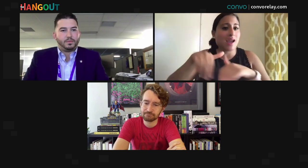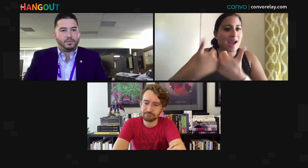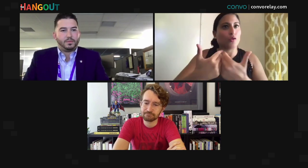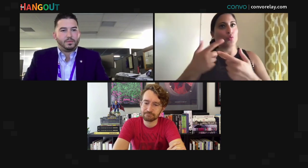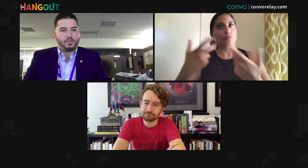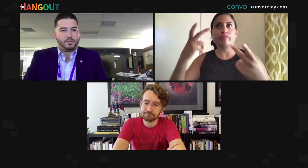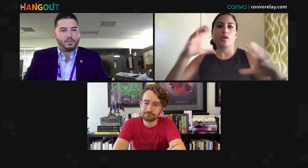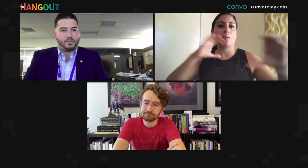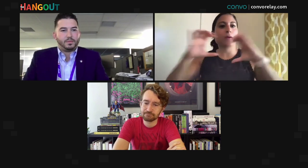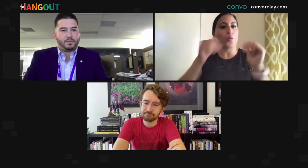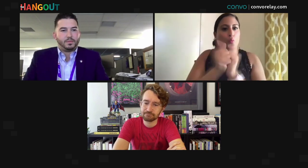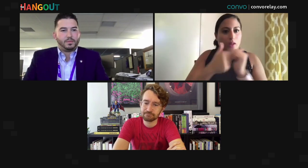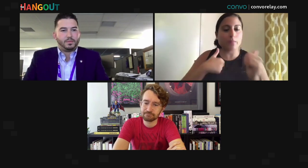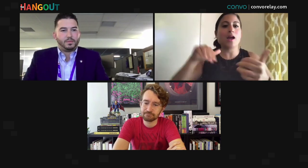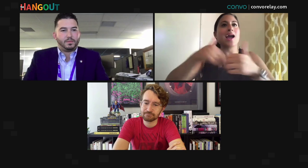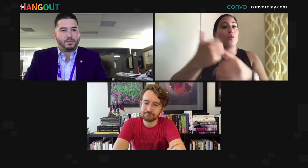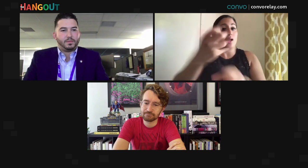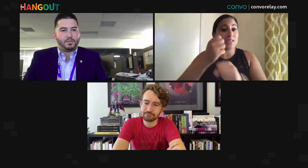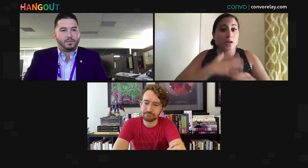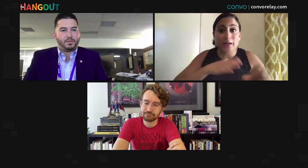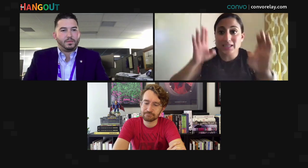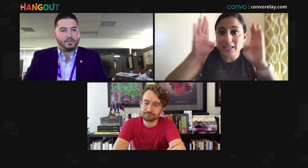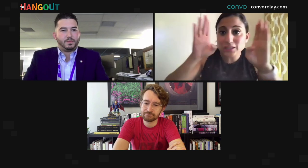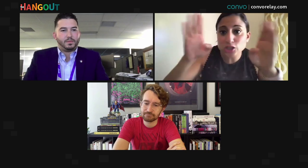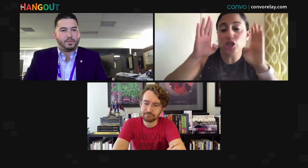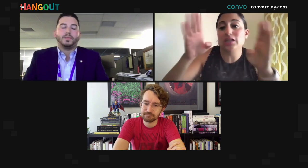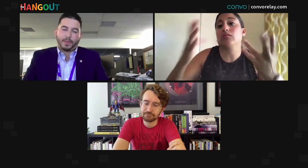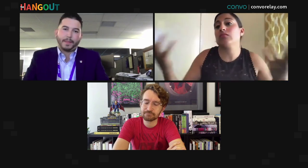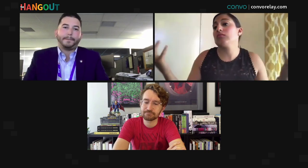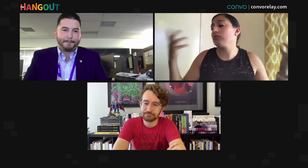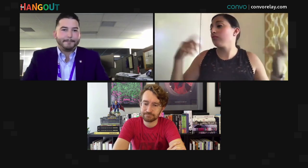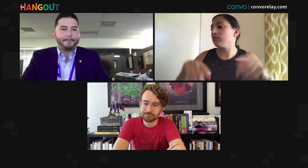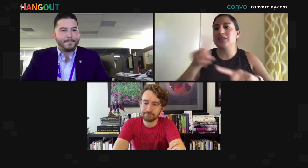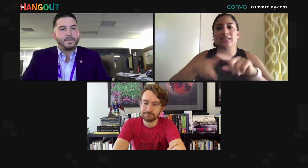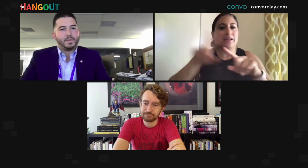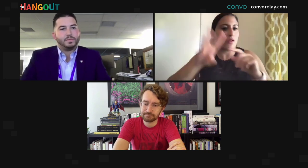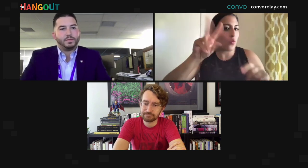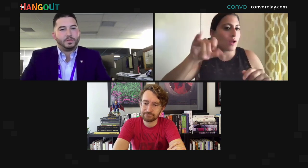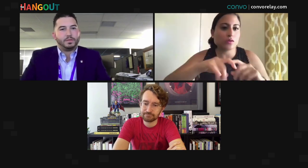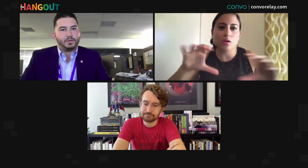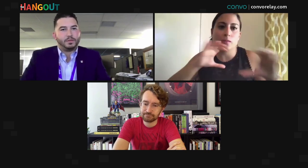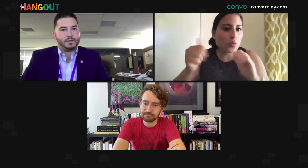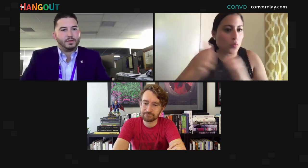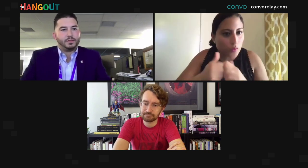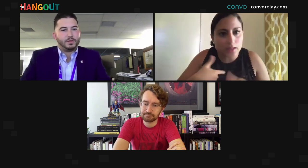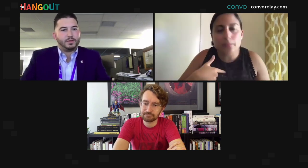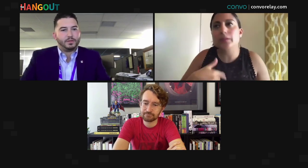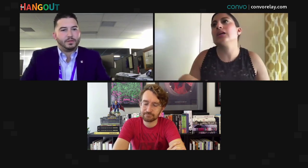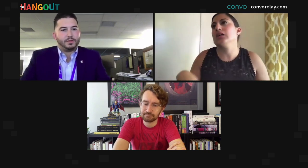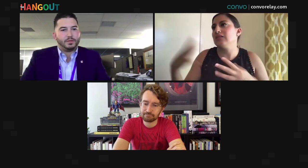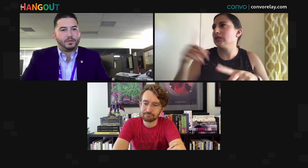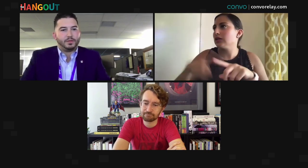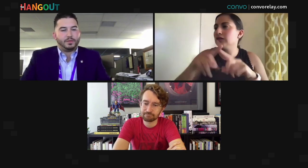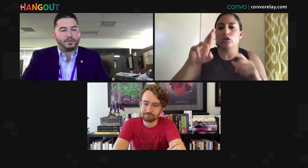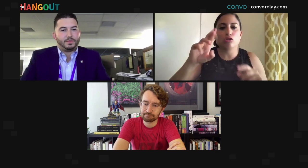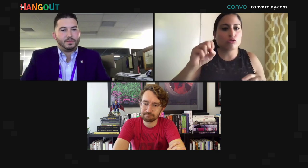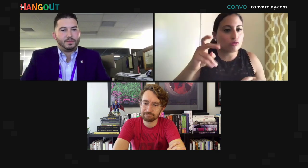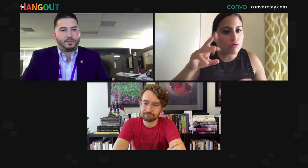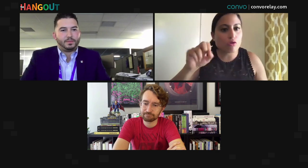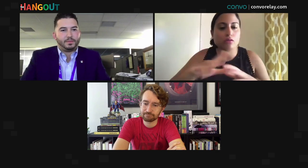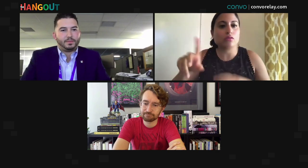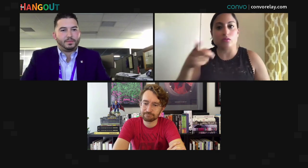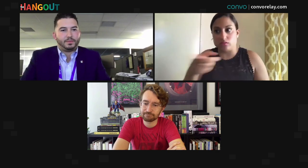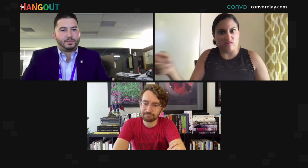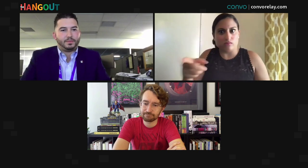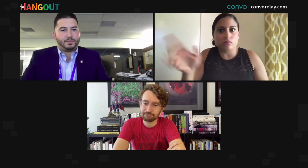going on? And I'll typically do that, and I'll give a presentation of how to communicate with me. I'll let them know how to communicate with me and all the different